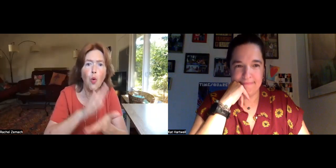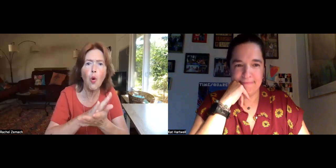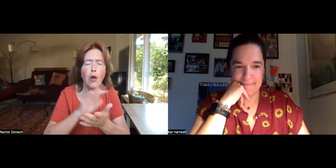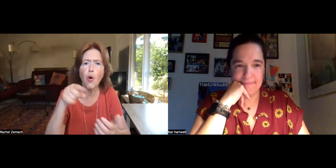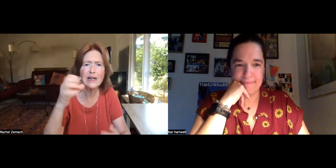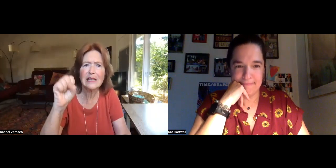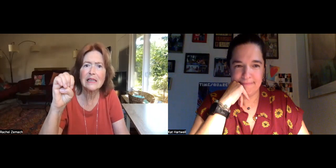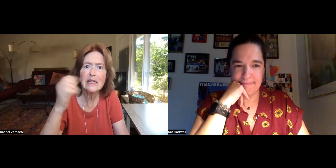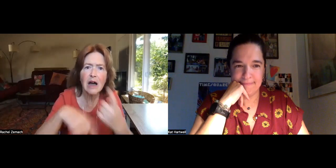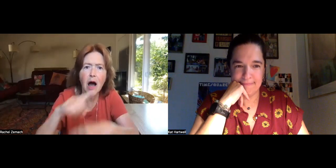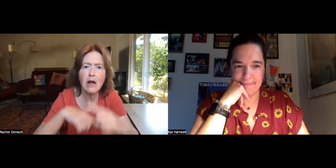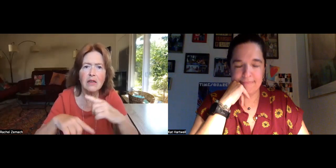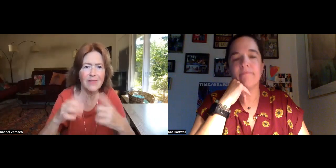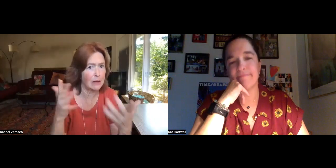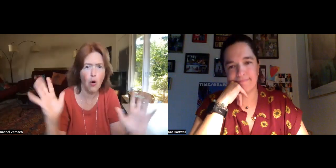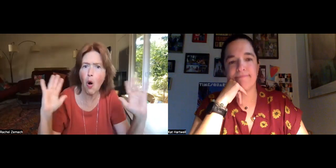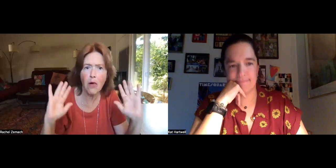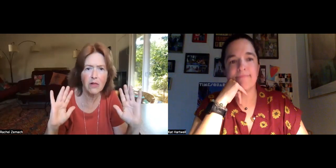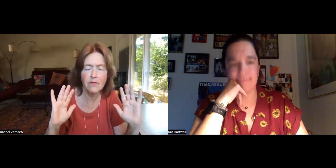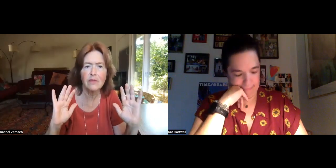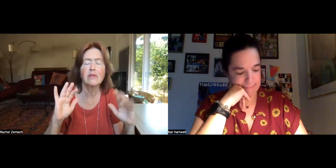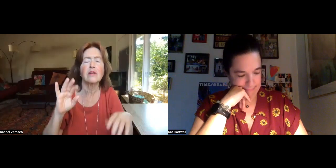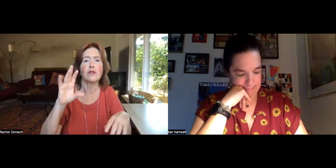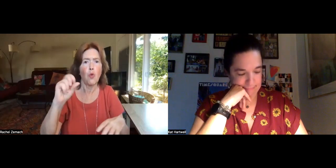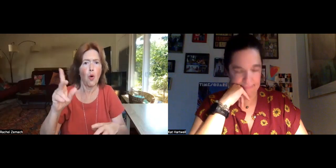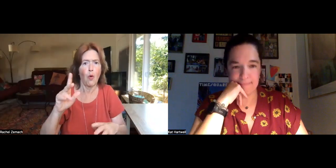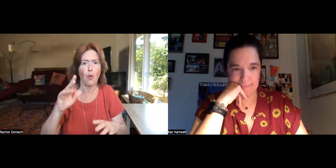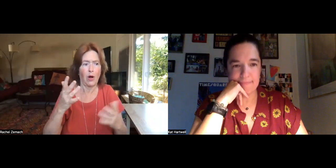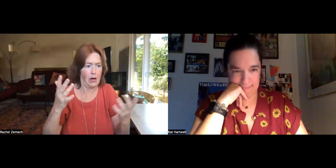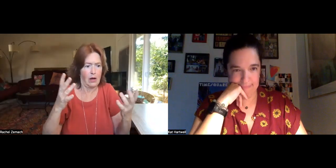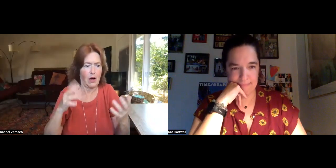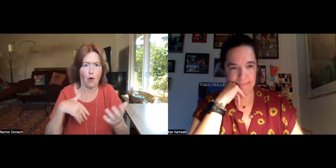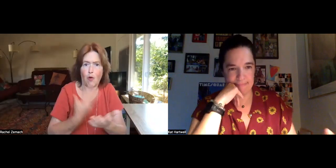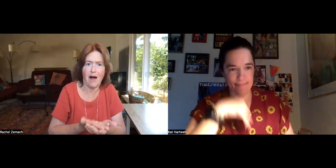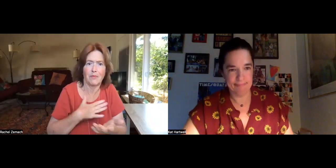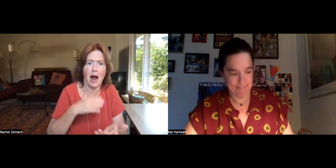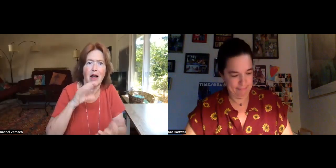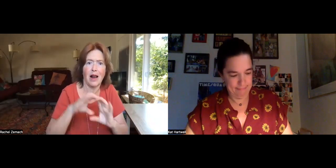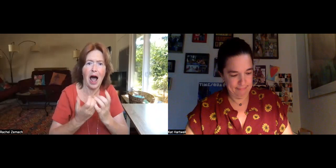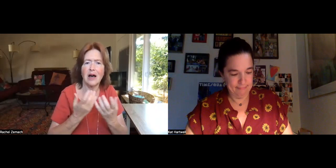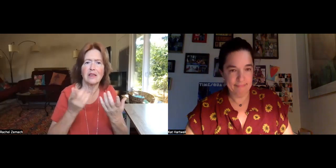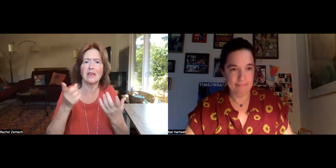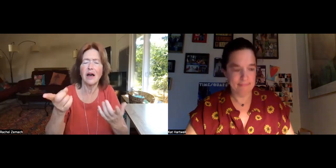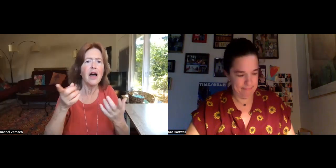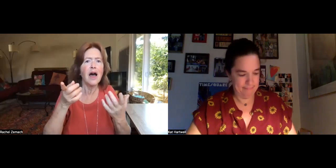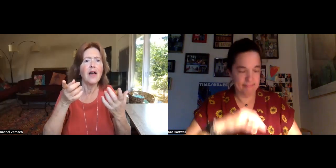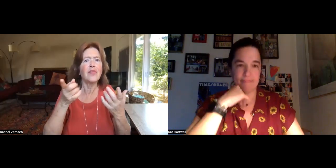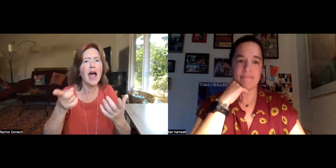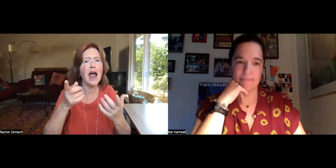School only sees that, that's all. So, my class, they